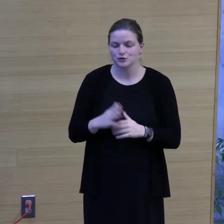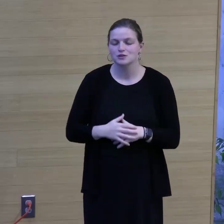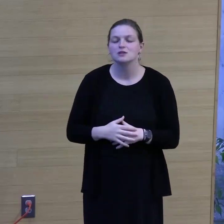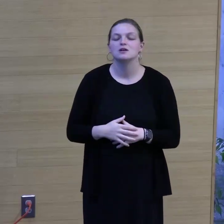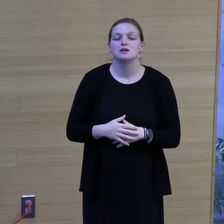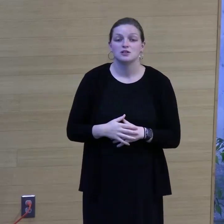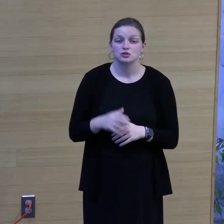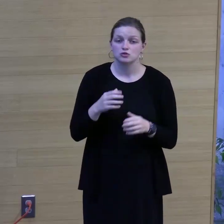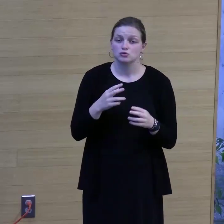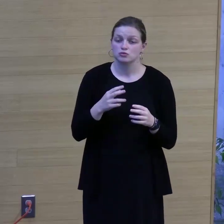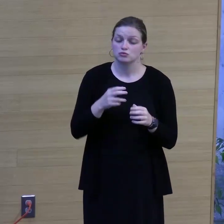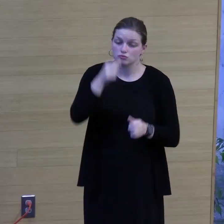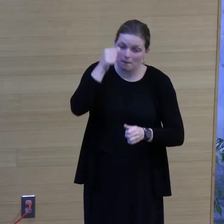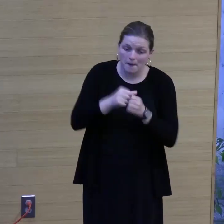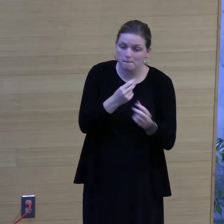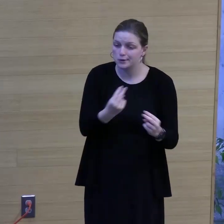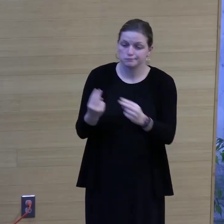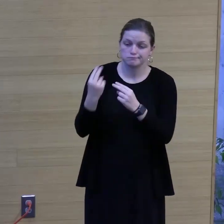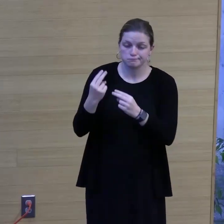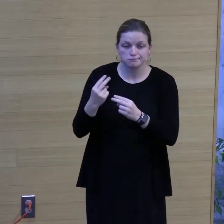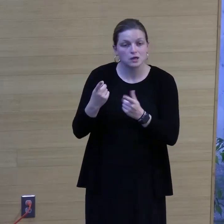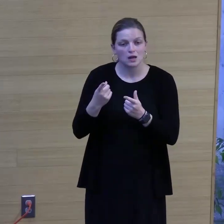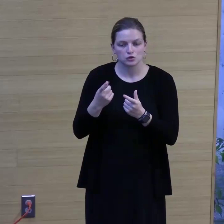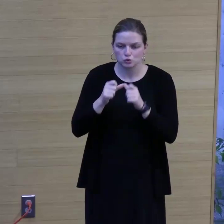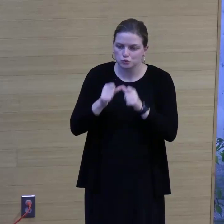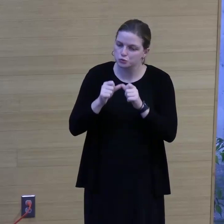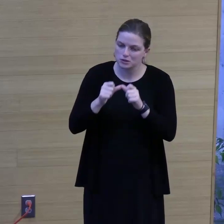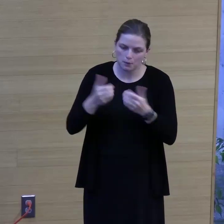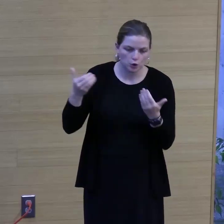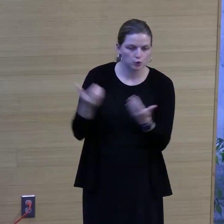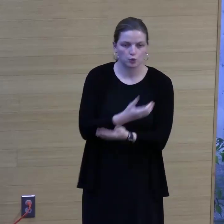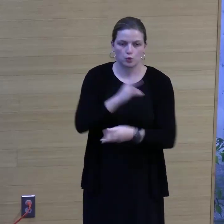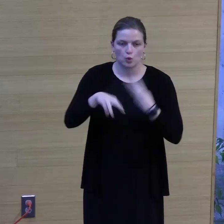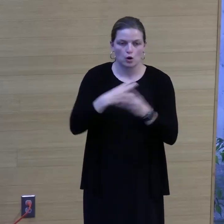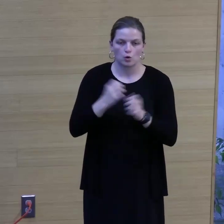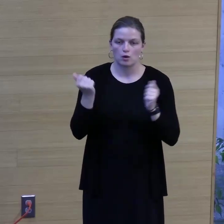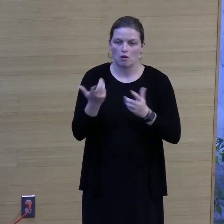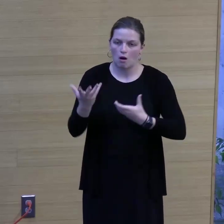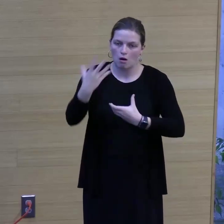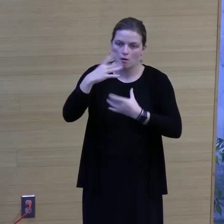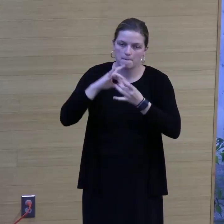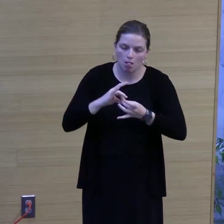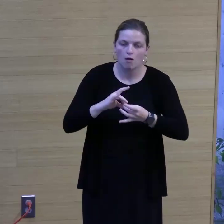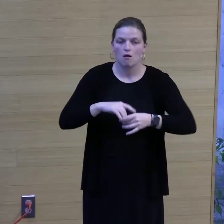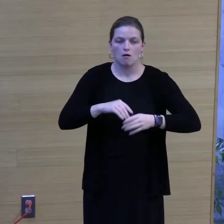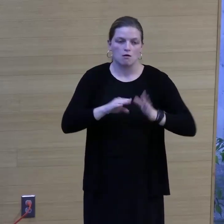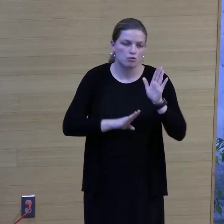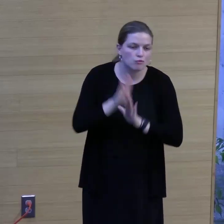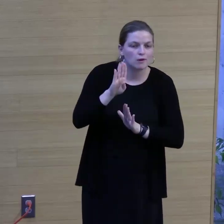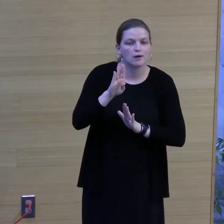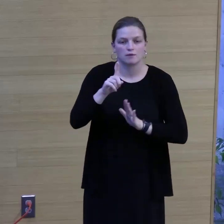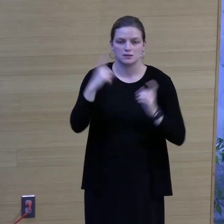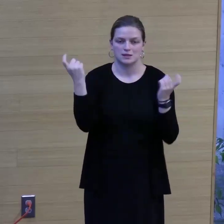to remember our past, to push forth a new world where we all belong, thrive, and are